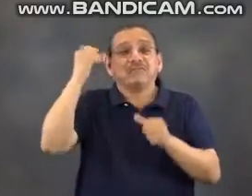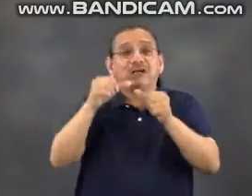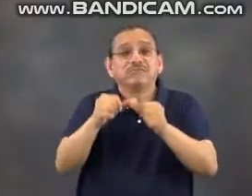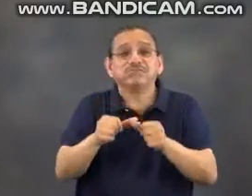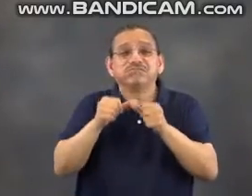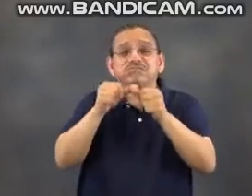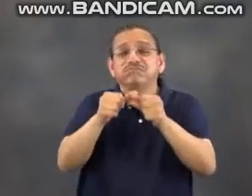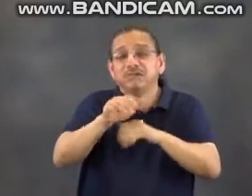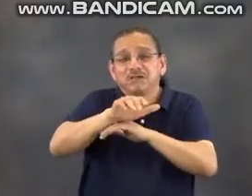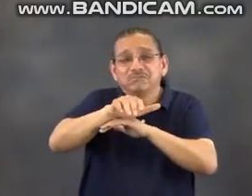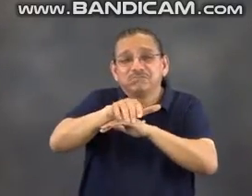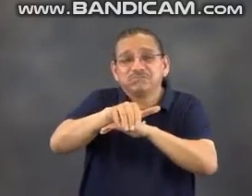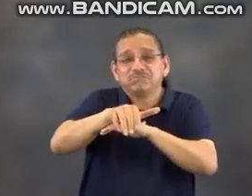go to the bathroom, it's all back there.